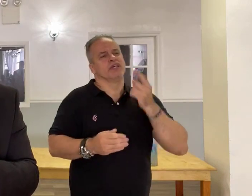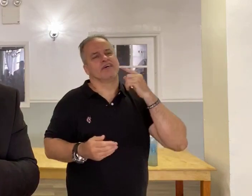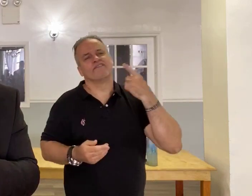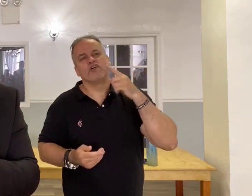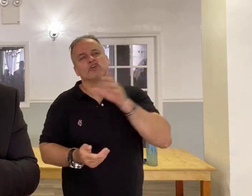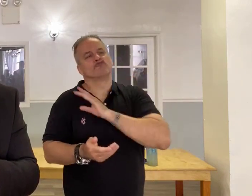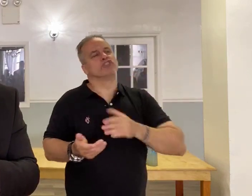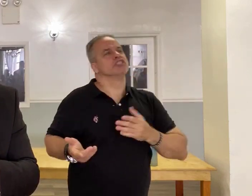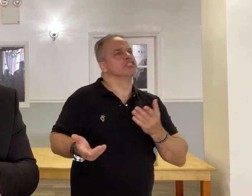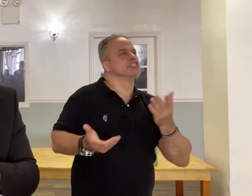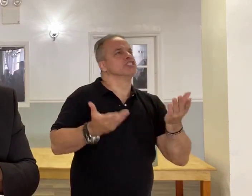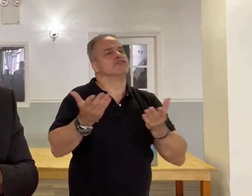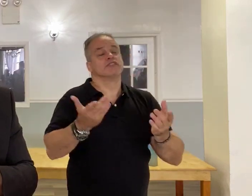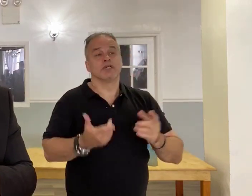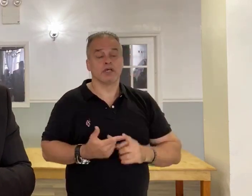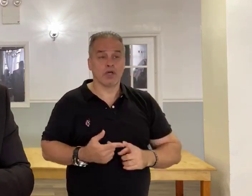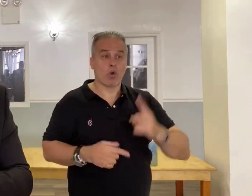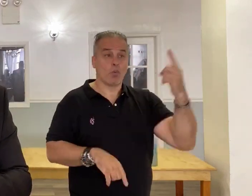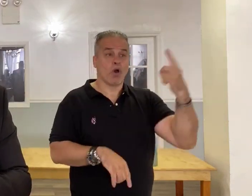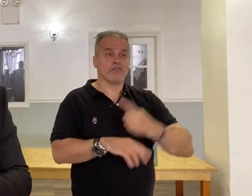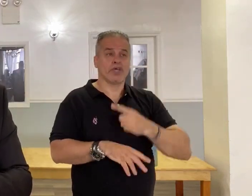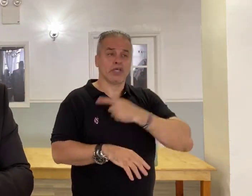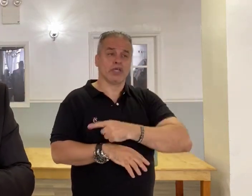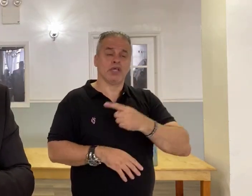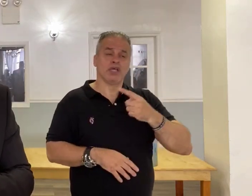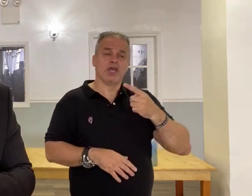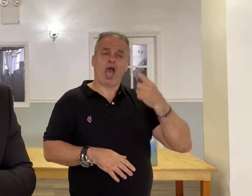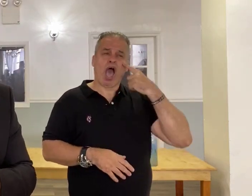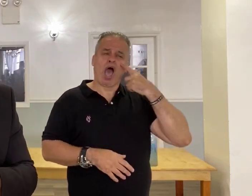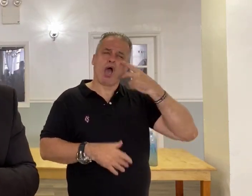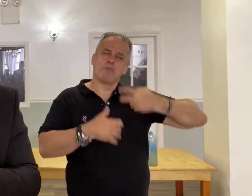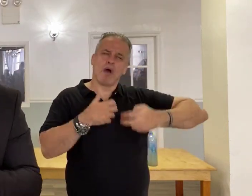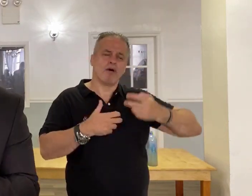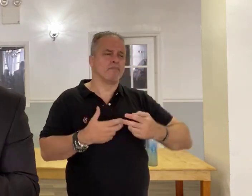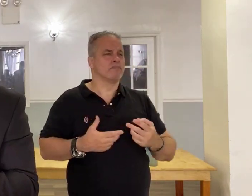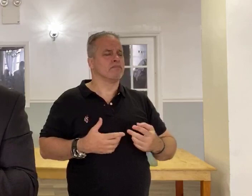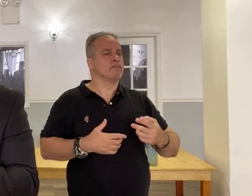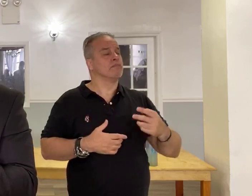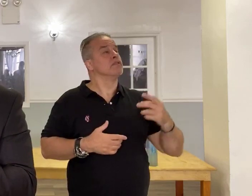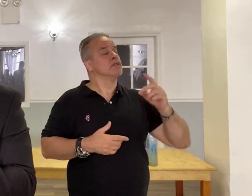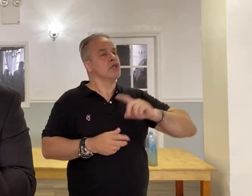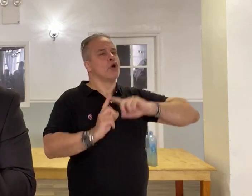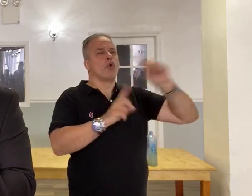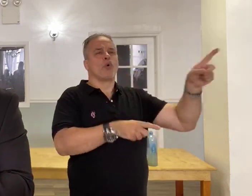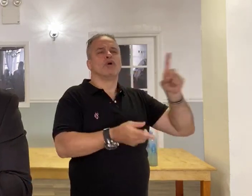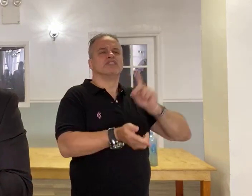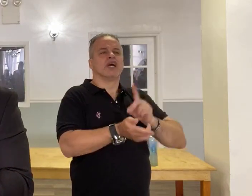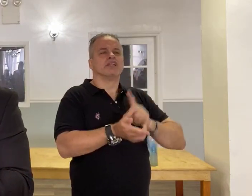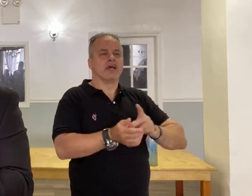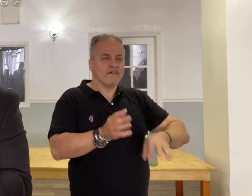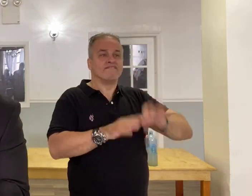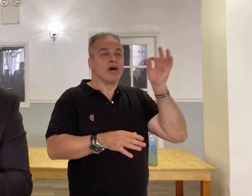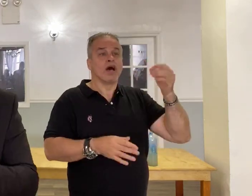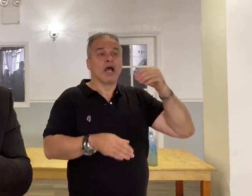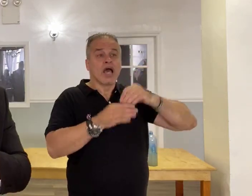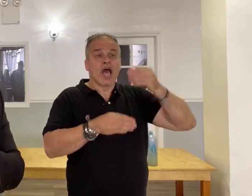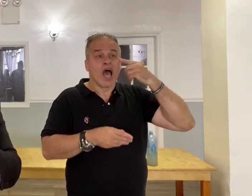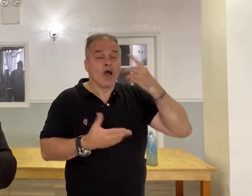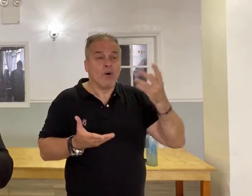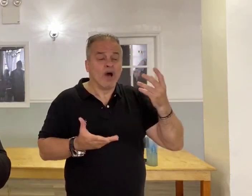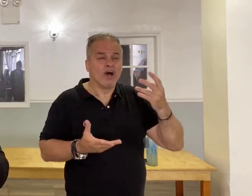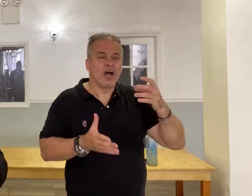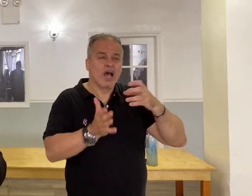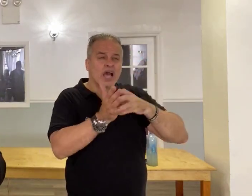went in for a checkup. They found cancer in his eye. To save his life, you know what they had to do? They had to remove